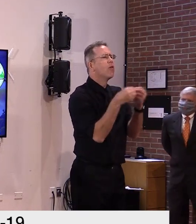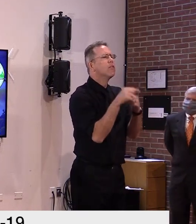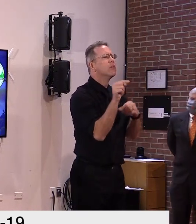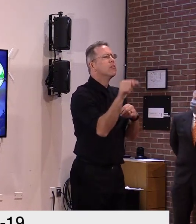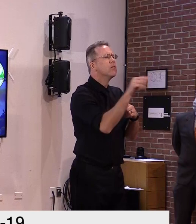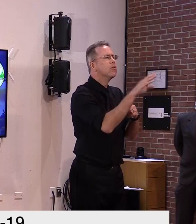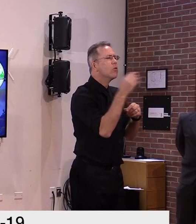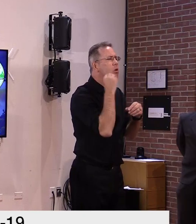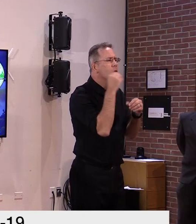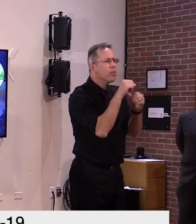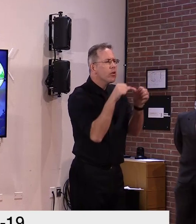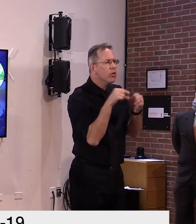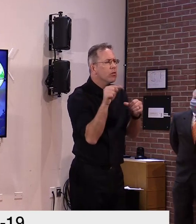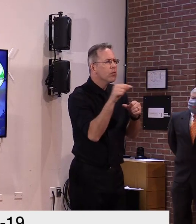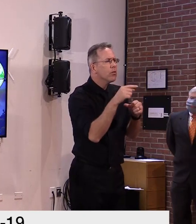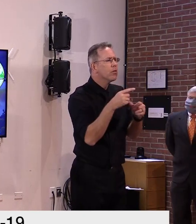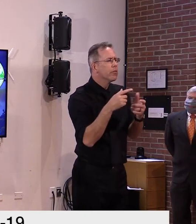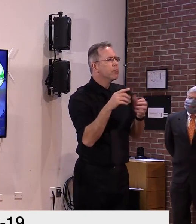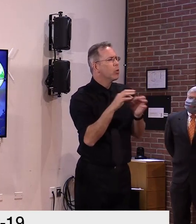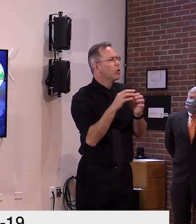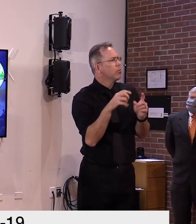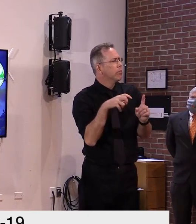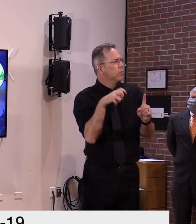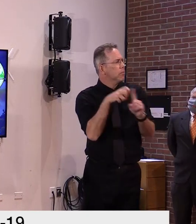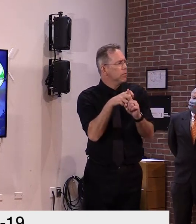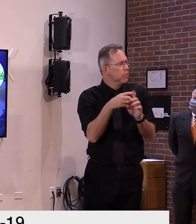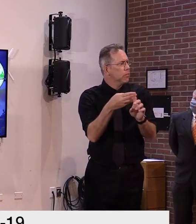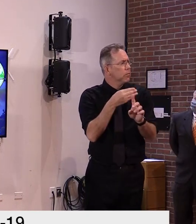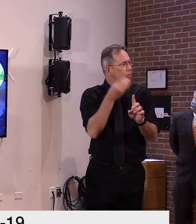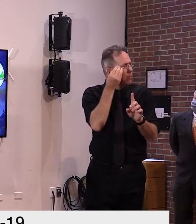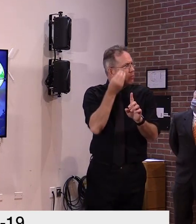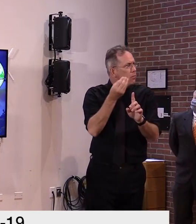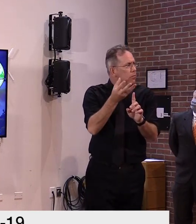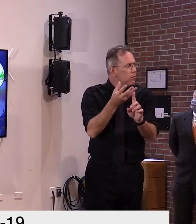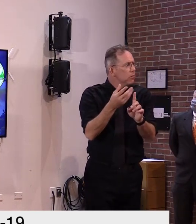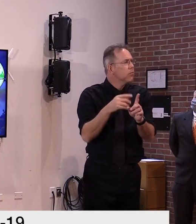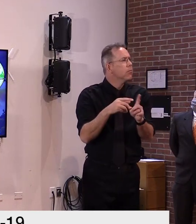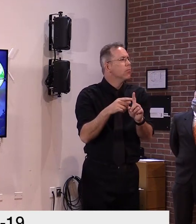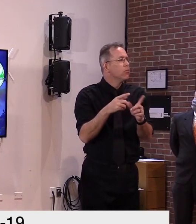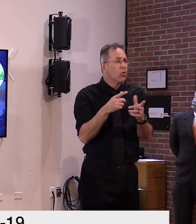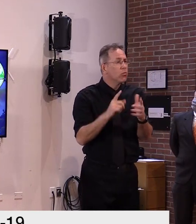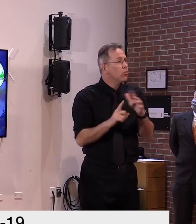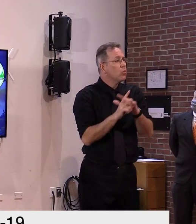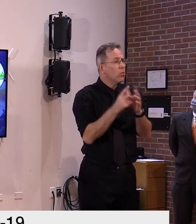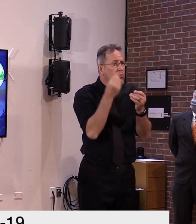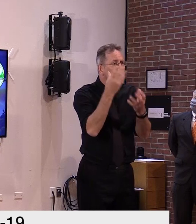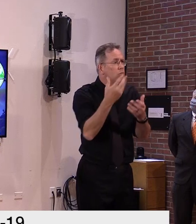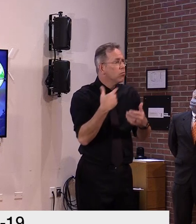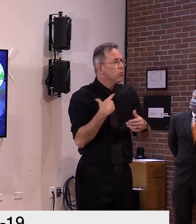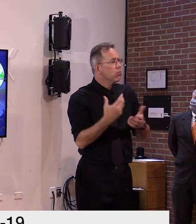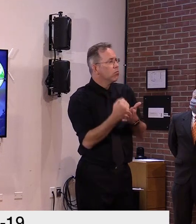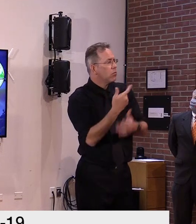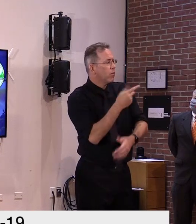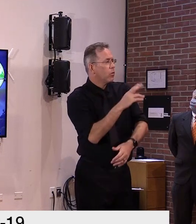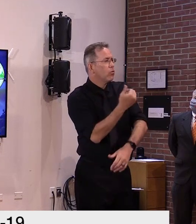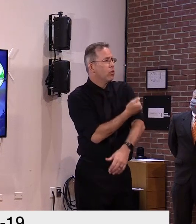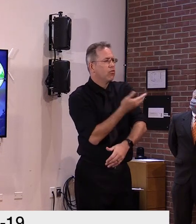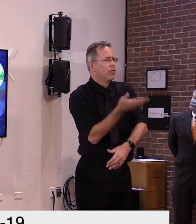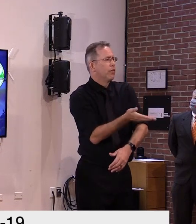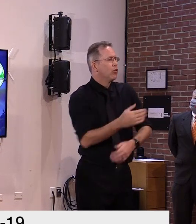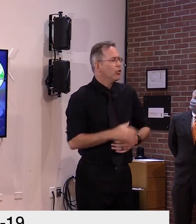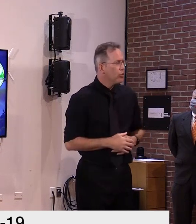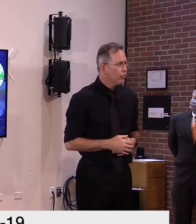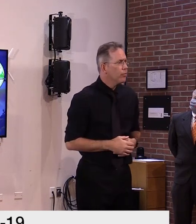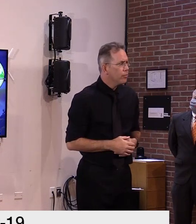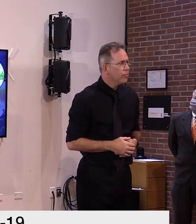appointment, and you can get flu vaccine at the district health office with full